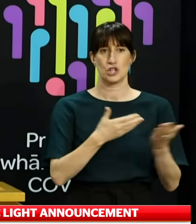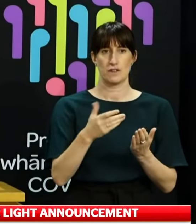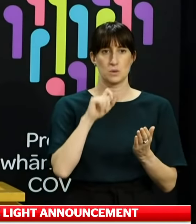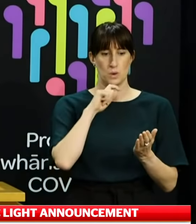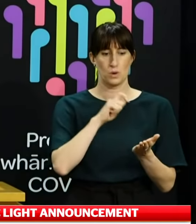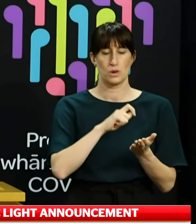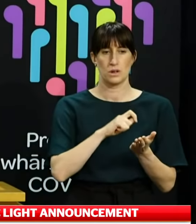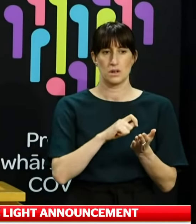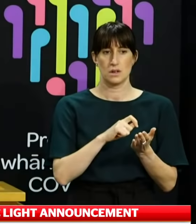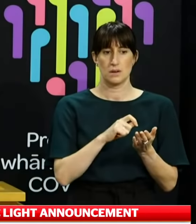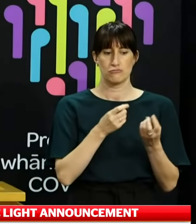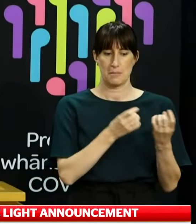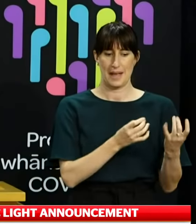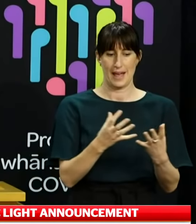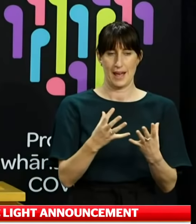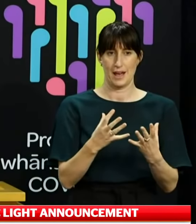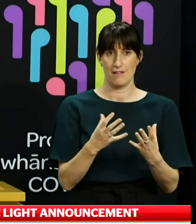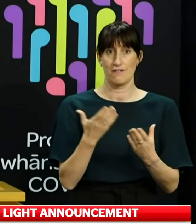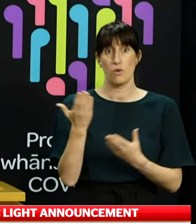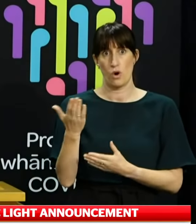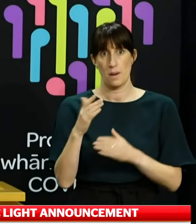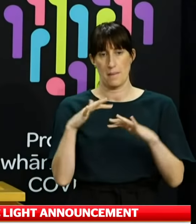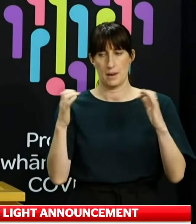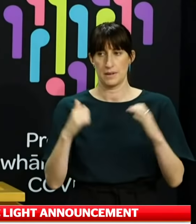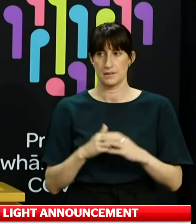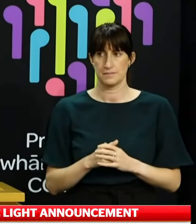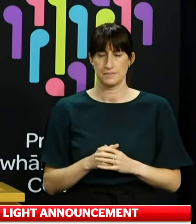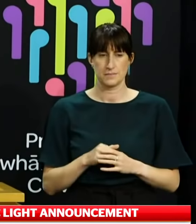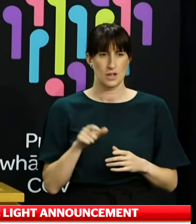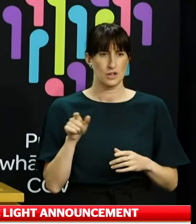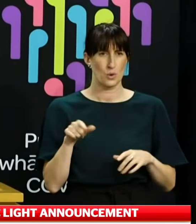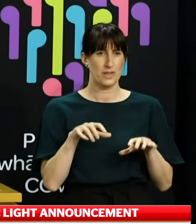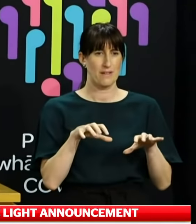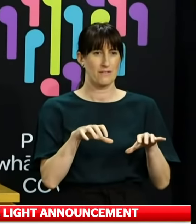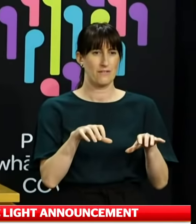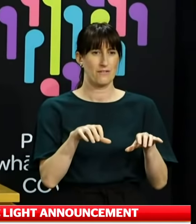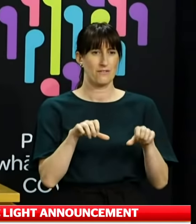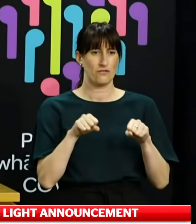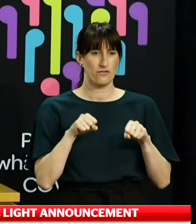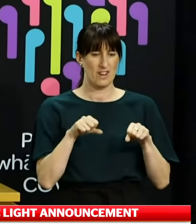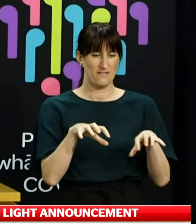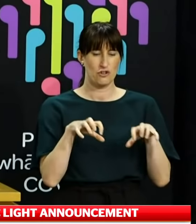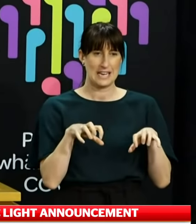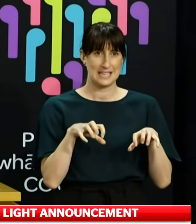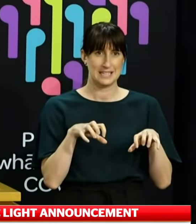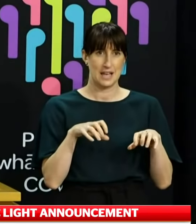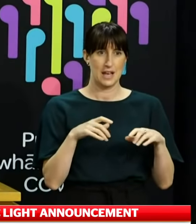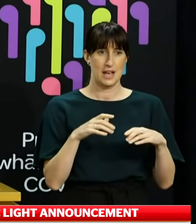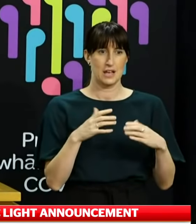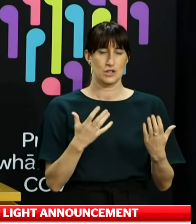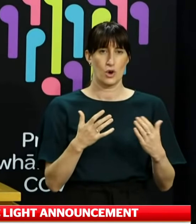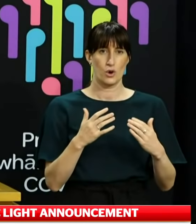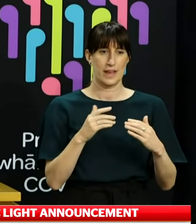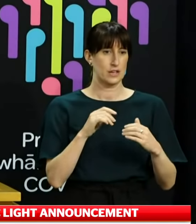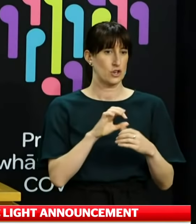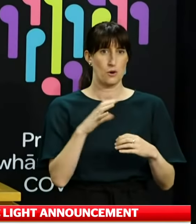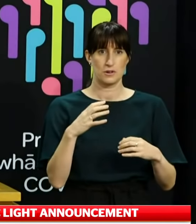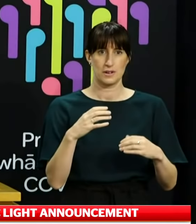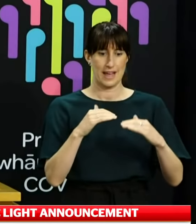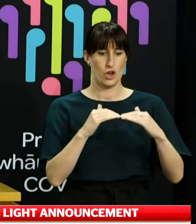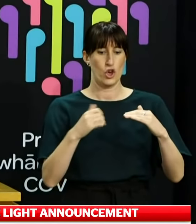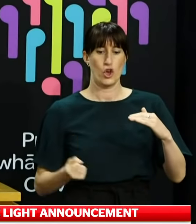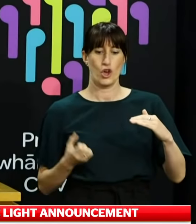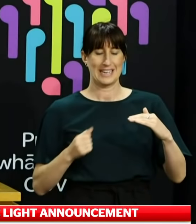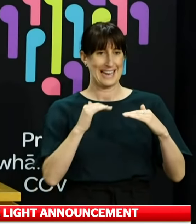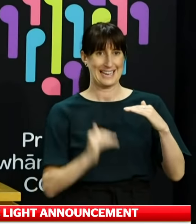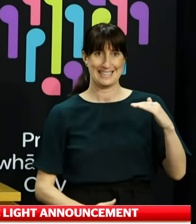the parliament. The point of the freeze was to bridge that gap between people making less than 60,000 and those making more. Have you had any indication